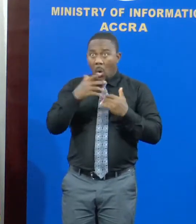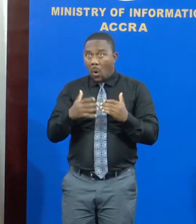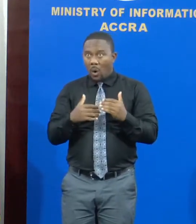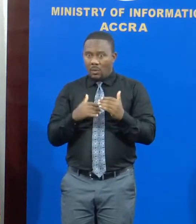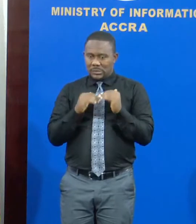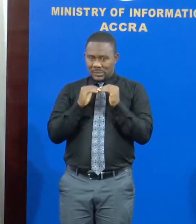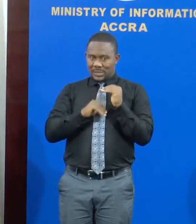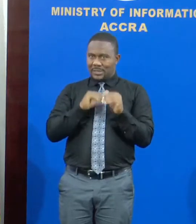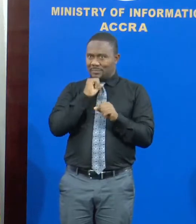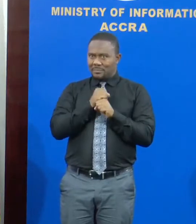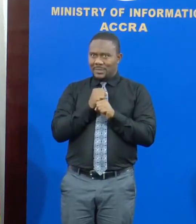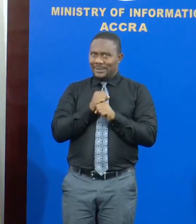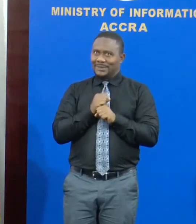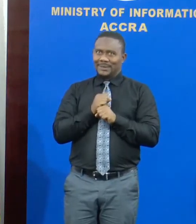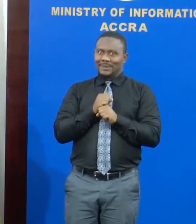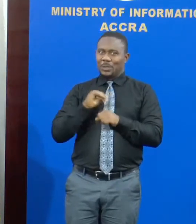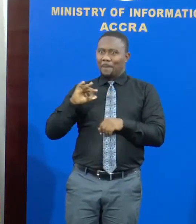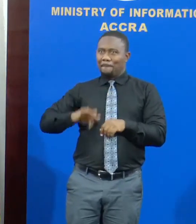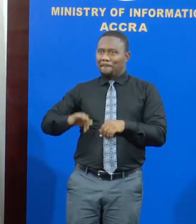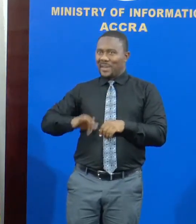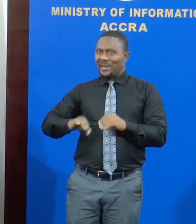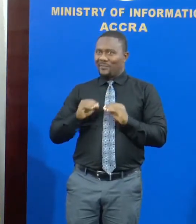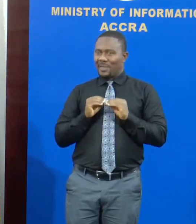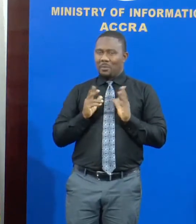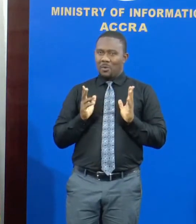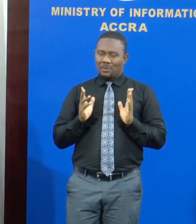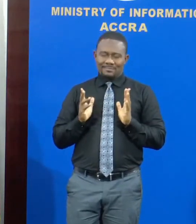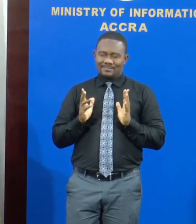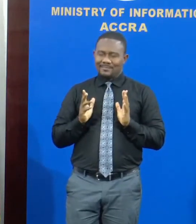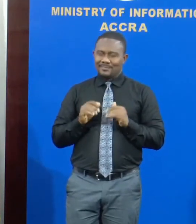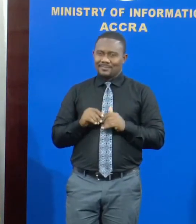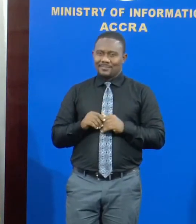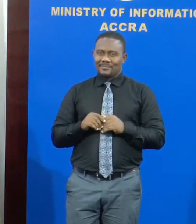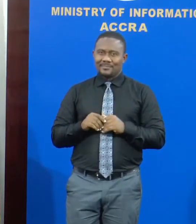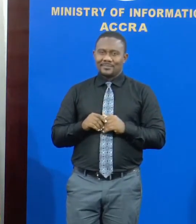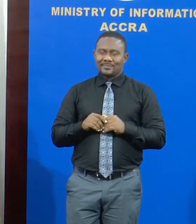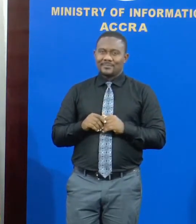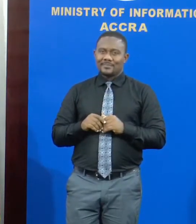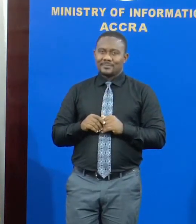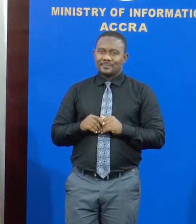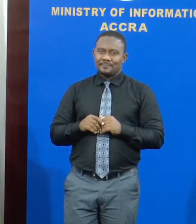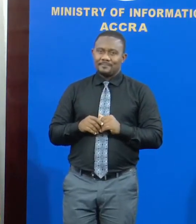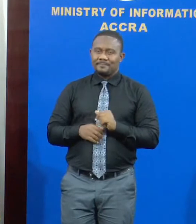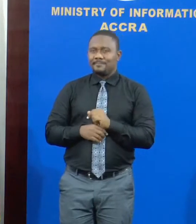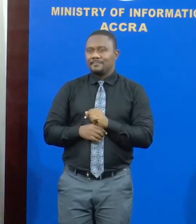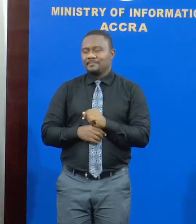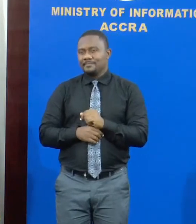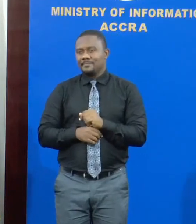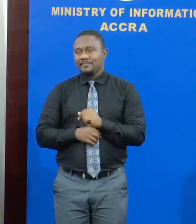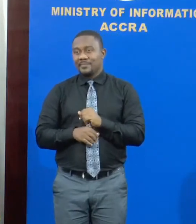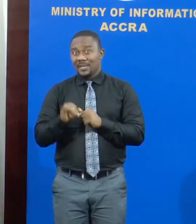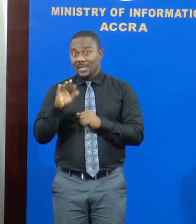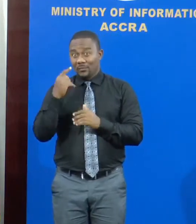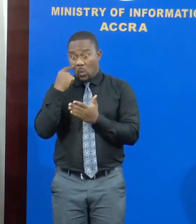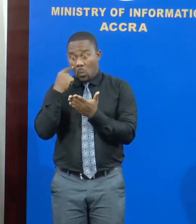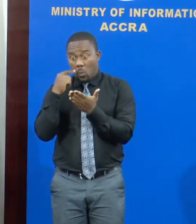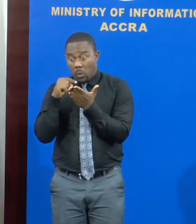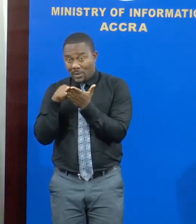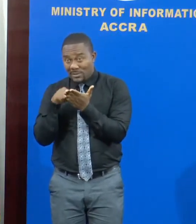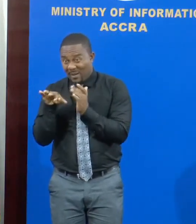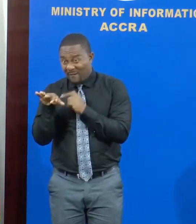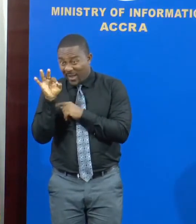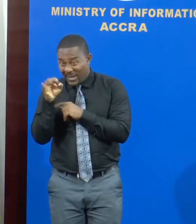game the system. All right? And in those cases